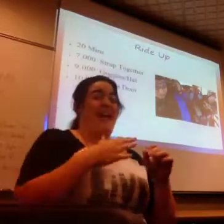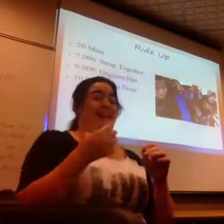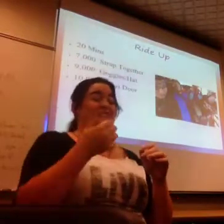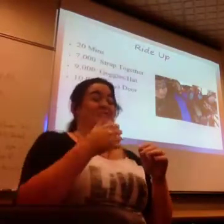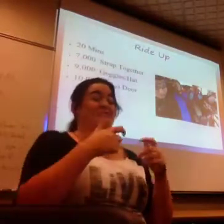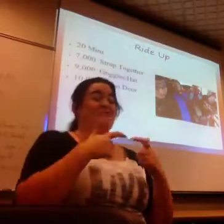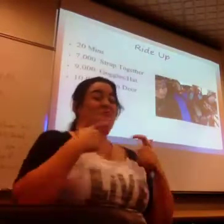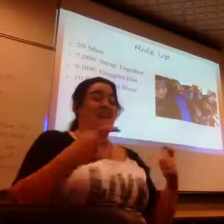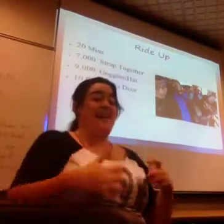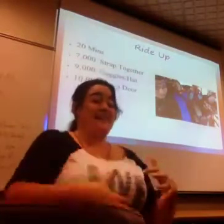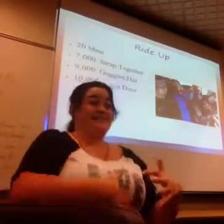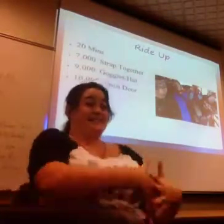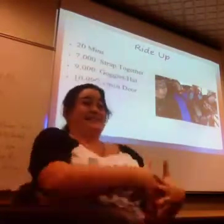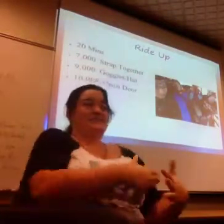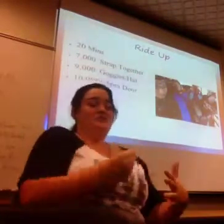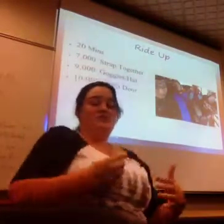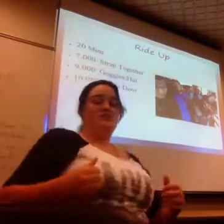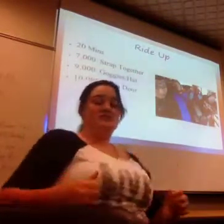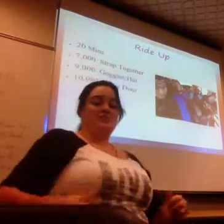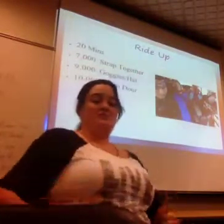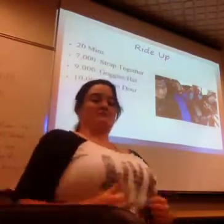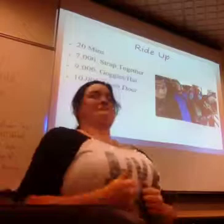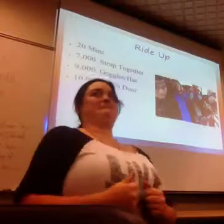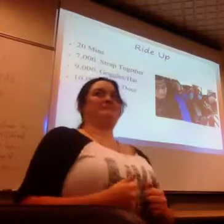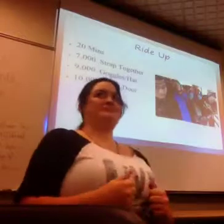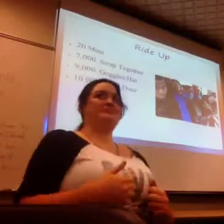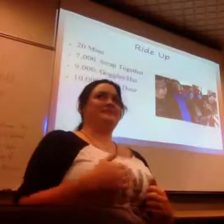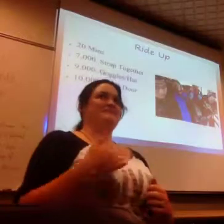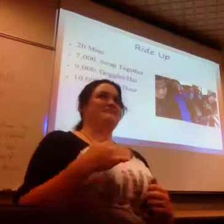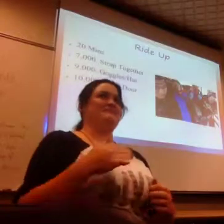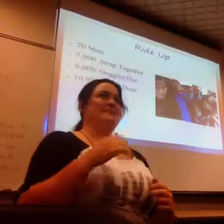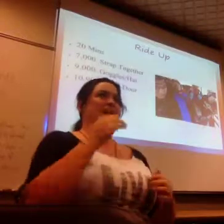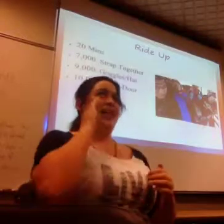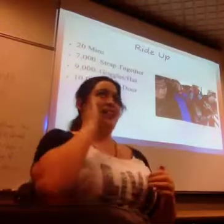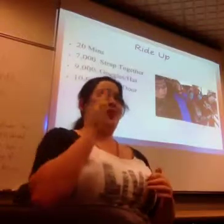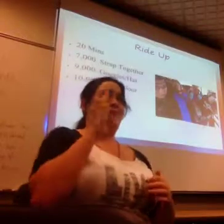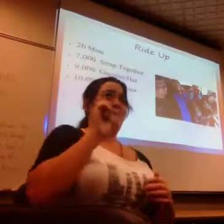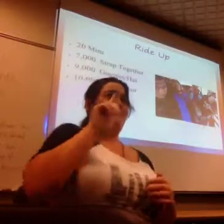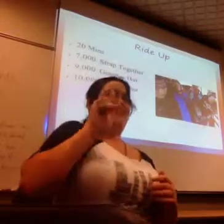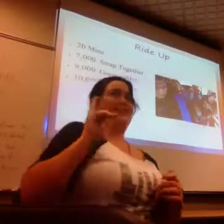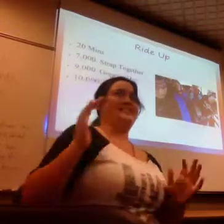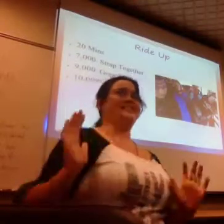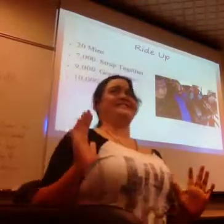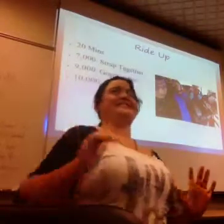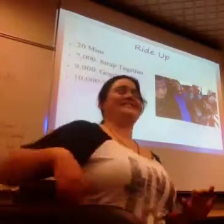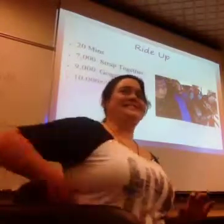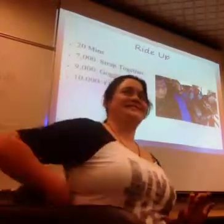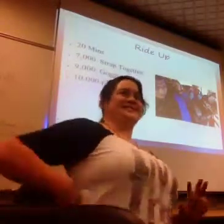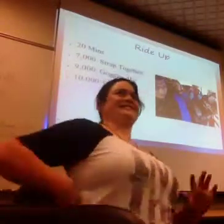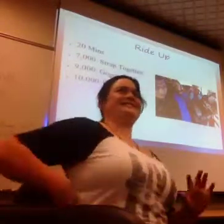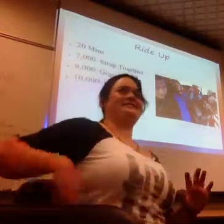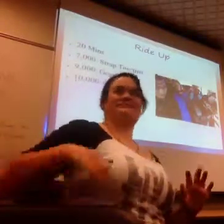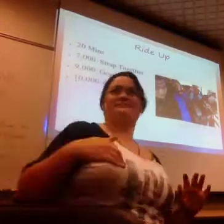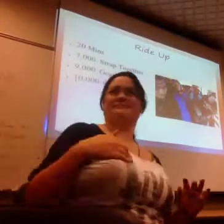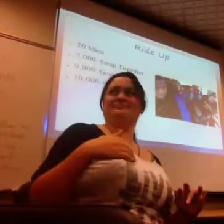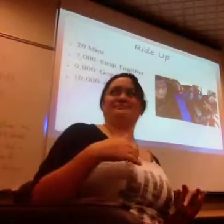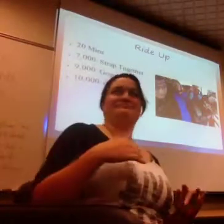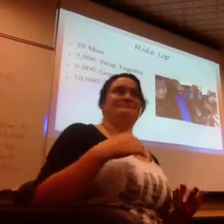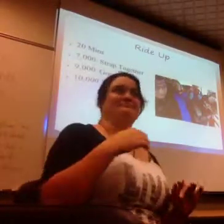pulled us close together, it was like, oh, hello, belly. So it was a little awkward,